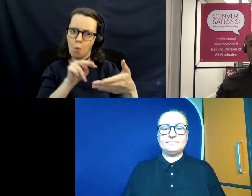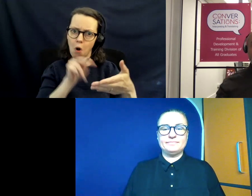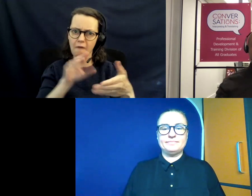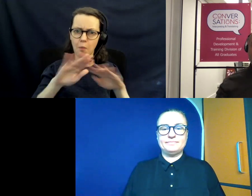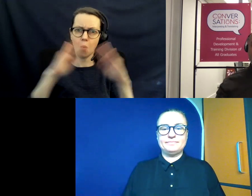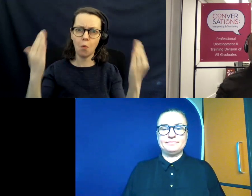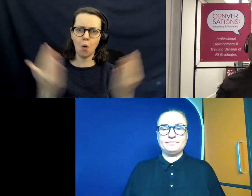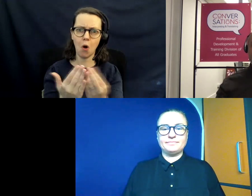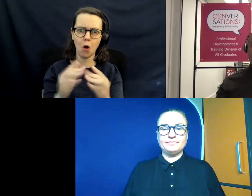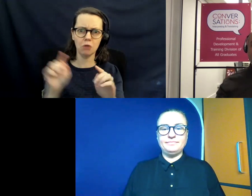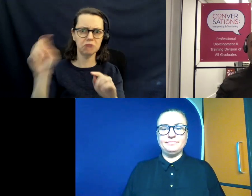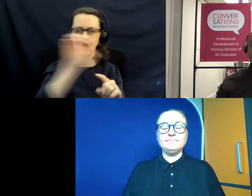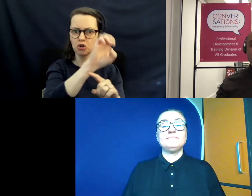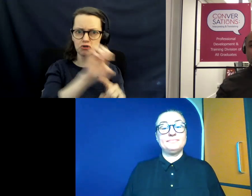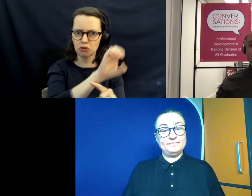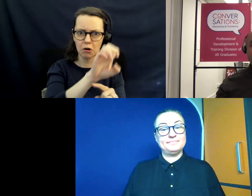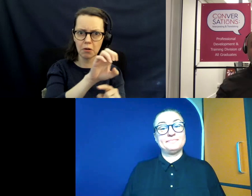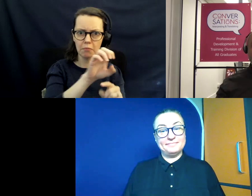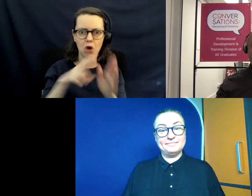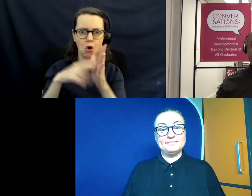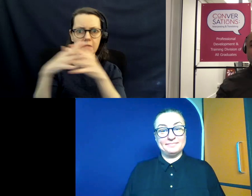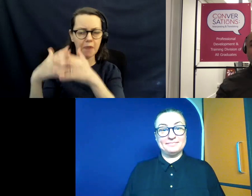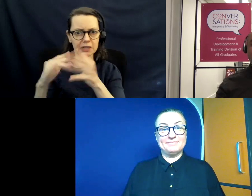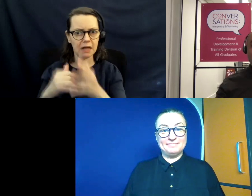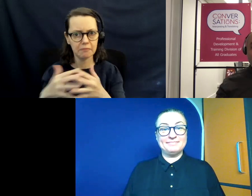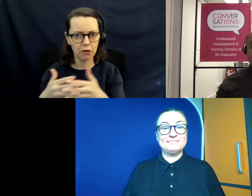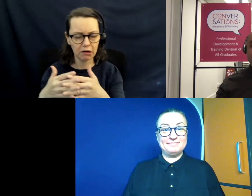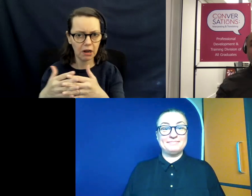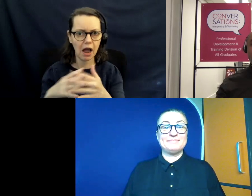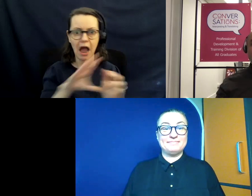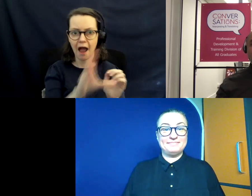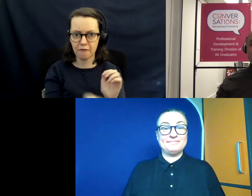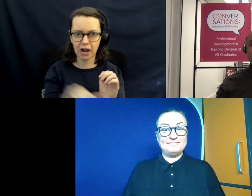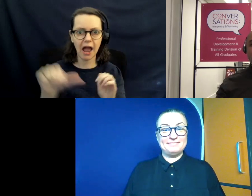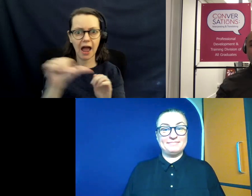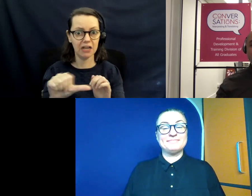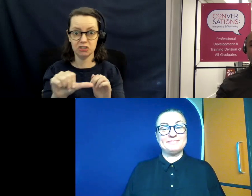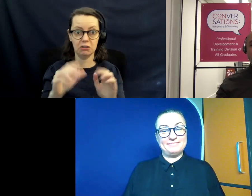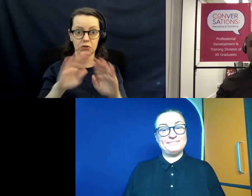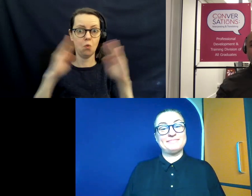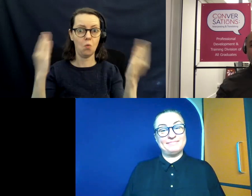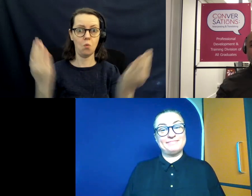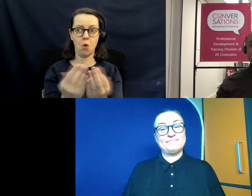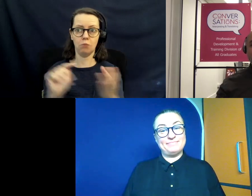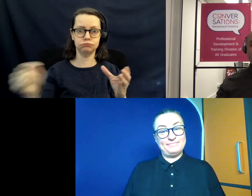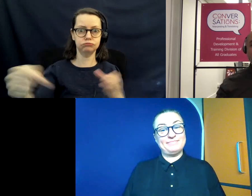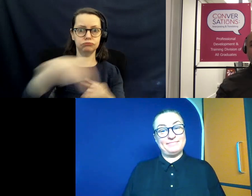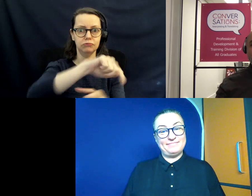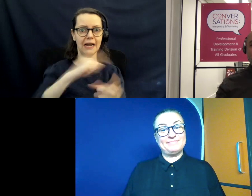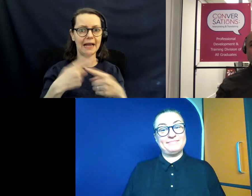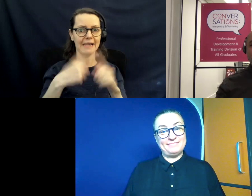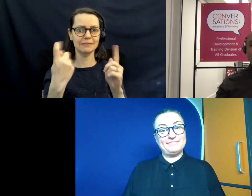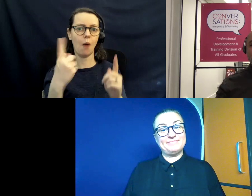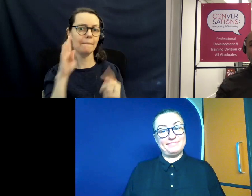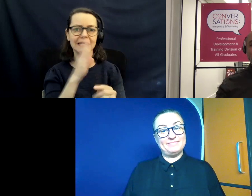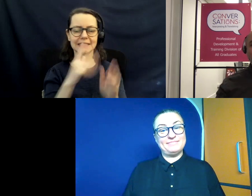world, from Europe, North America, South America, Africa, Asia, basically all continents except for Antarctica.